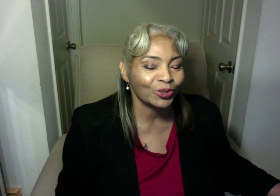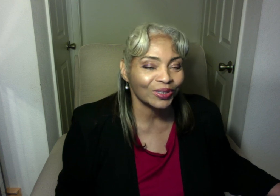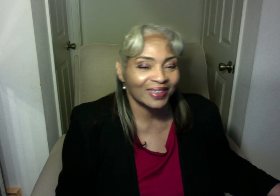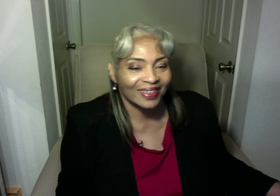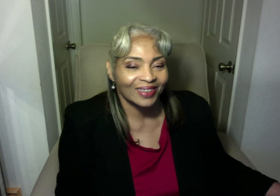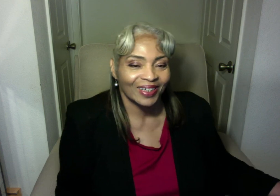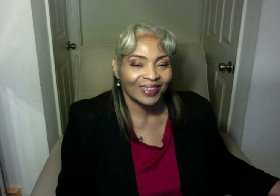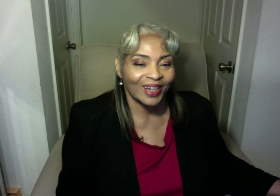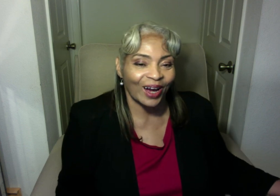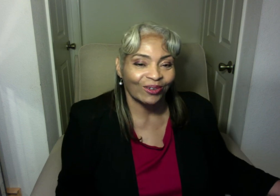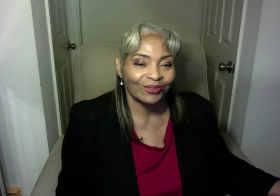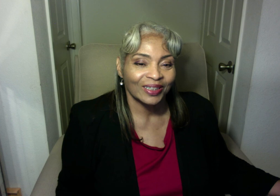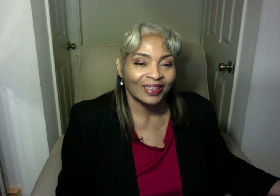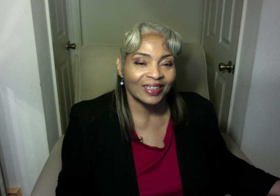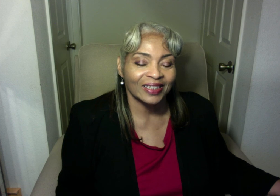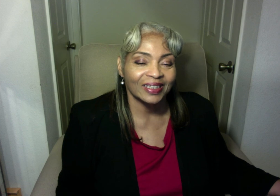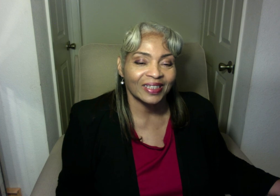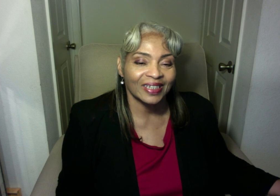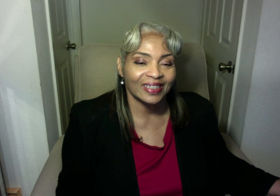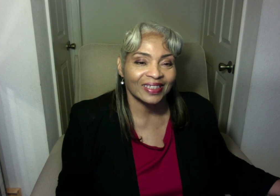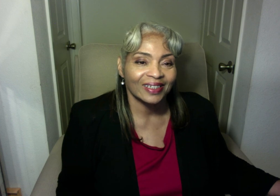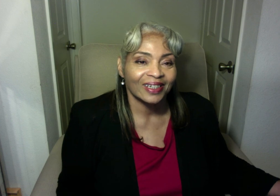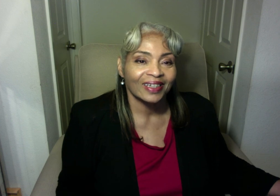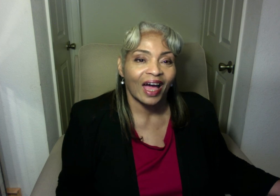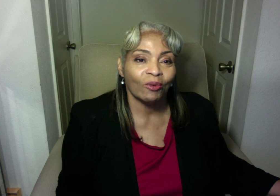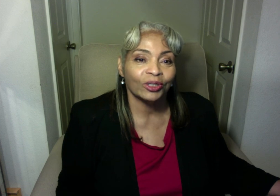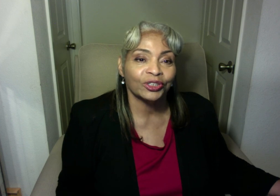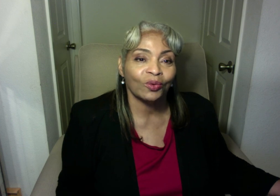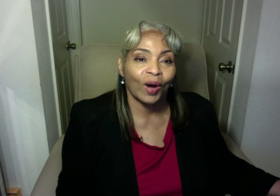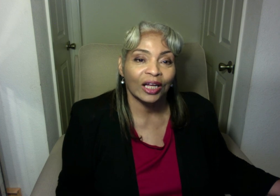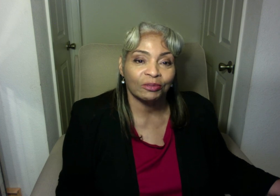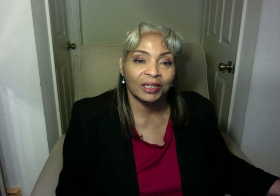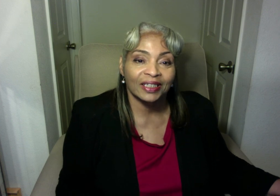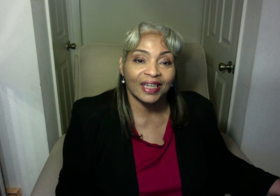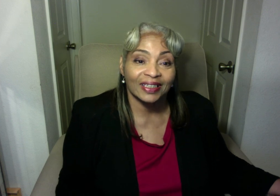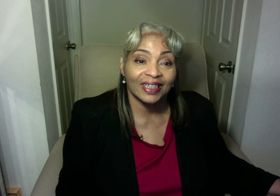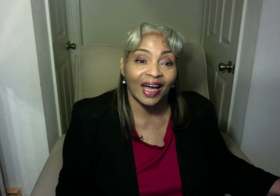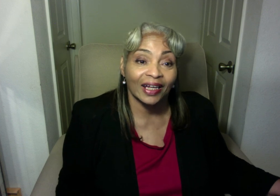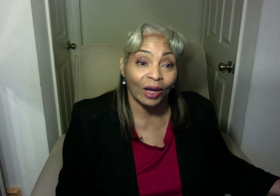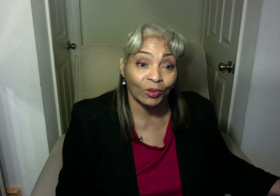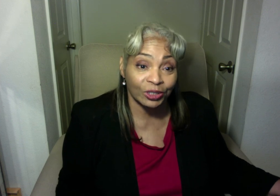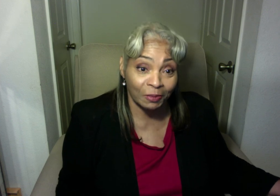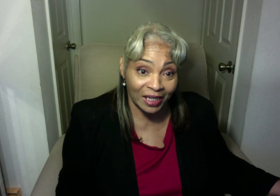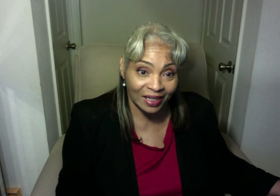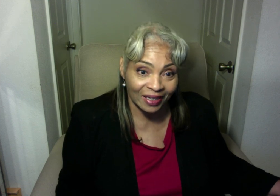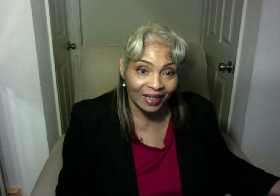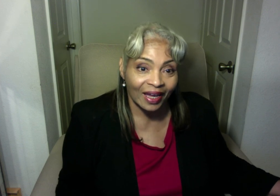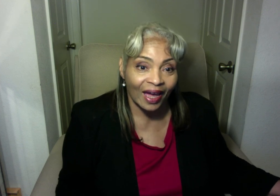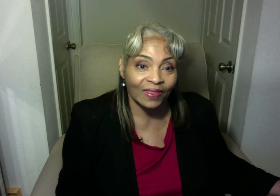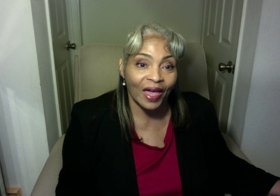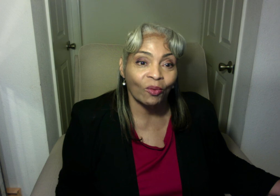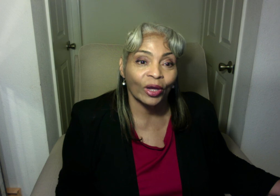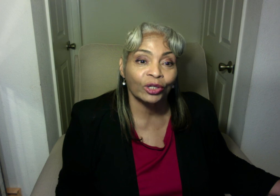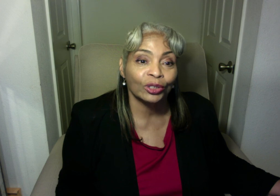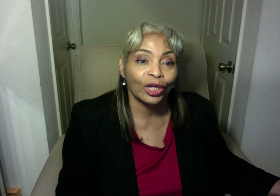interesting. Now, listen to this. I want you to watch me as I sign. I will speak. And that way you'll